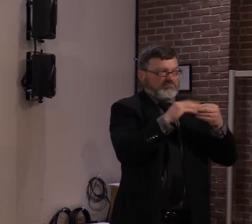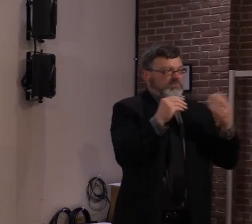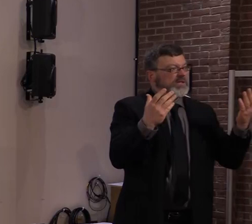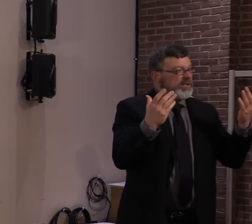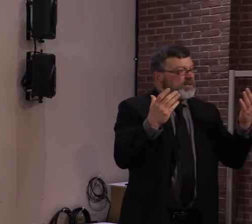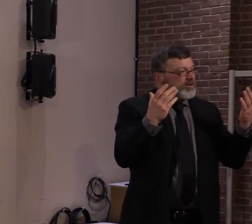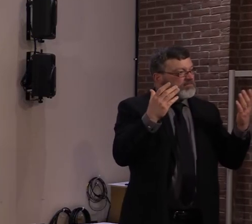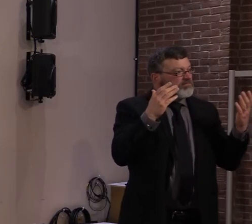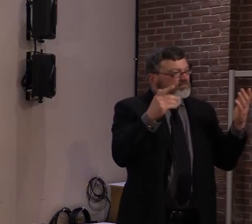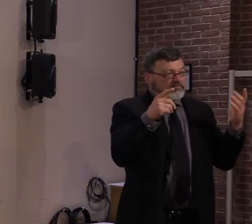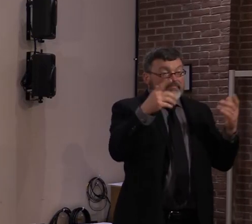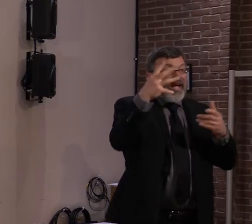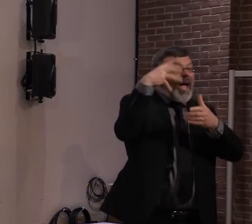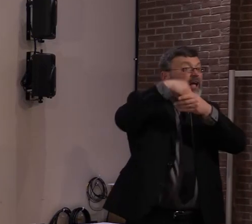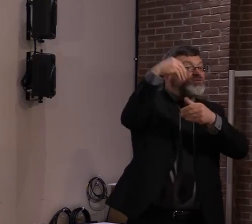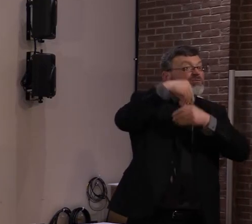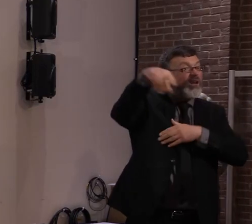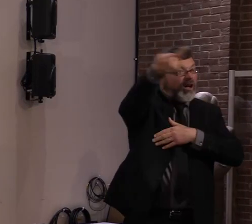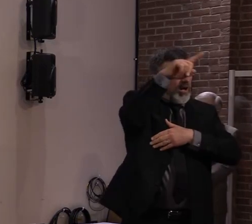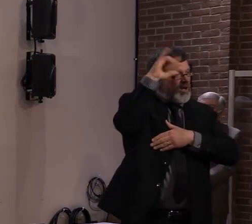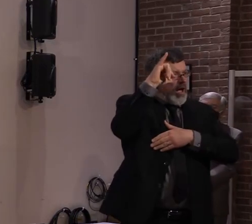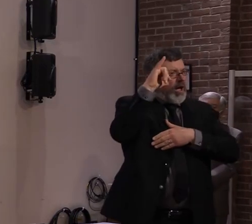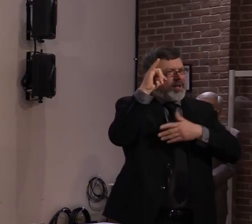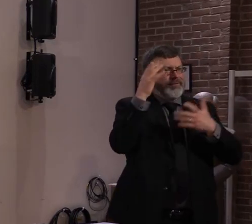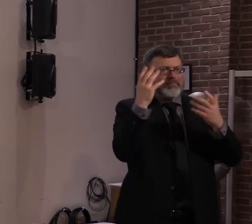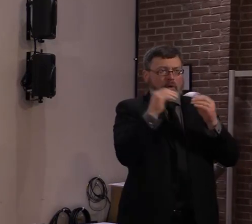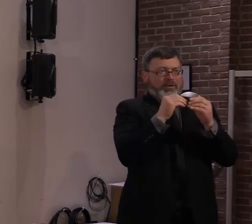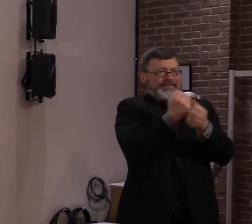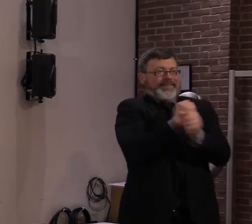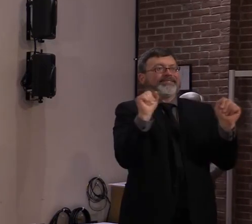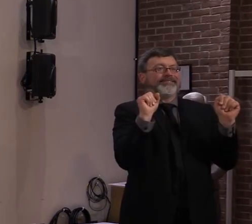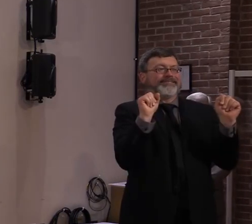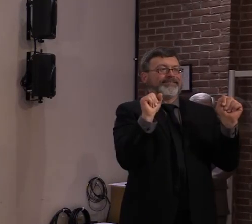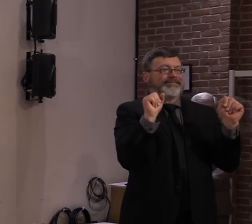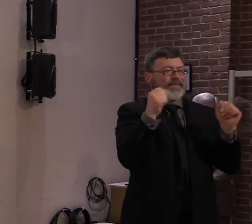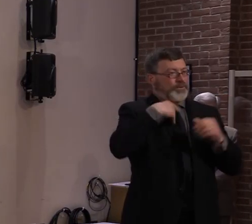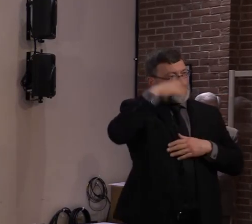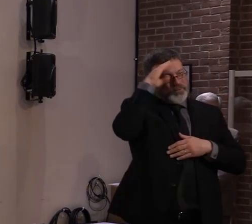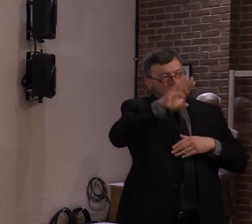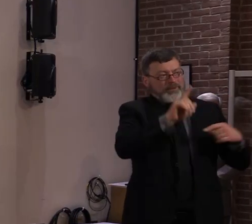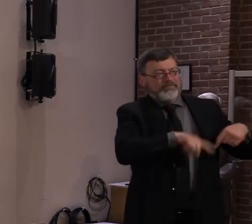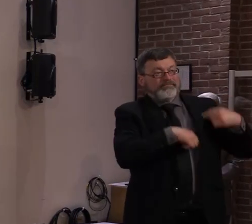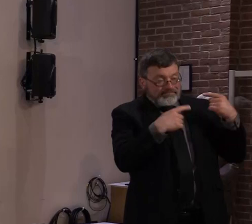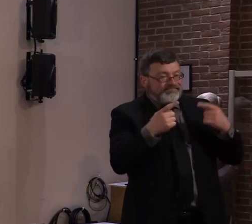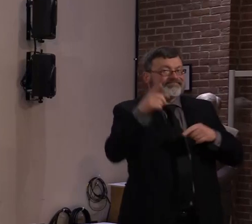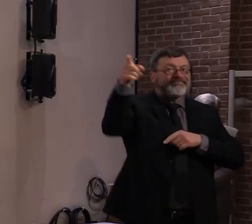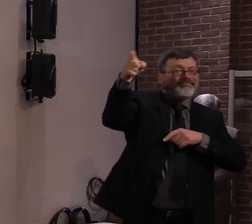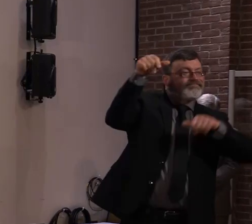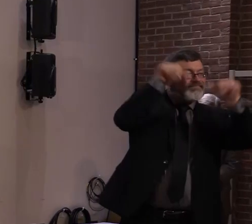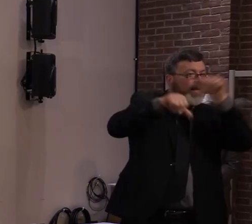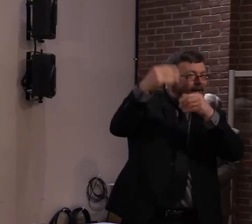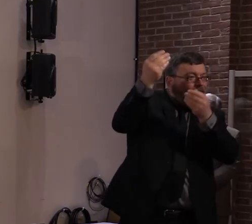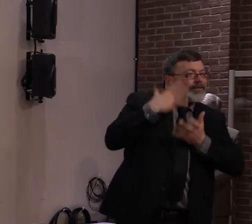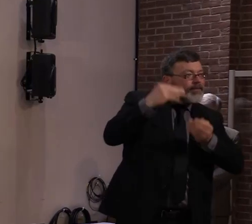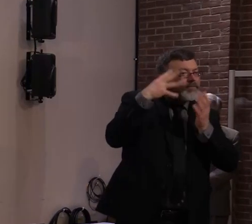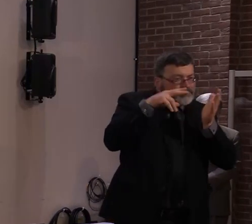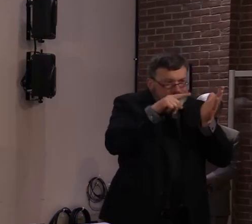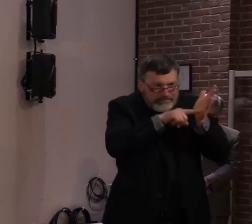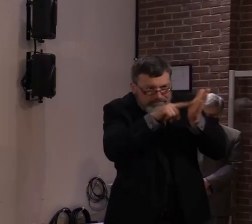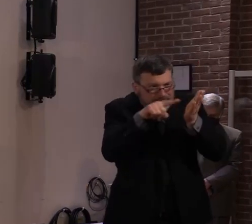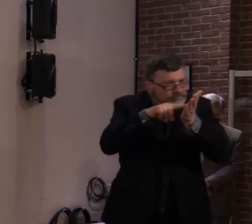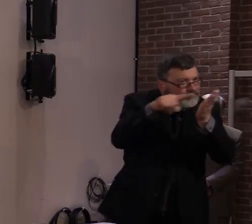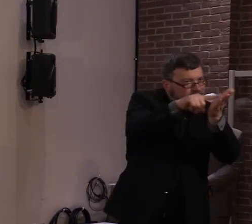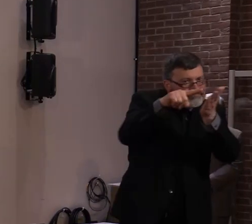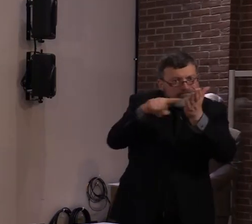is safer. Past scientific data, and more recently accumulating scientific data, continue